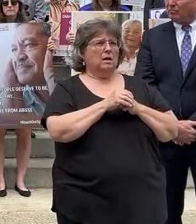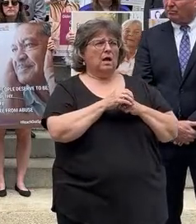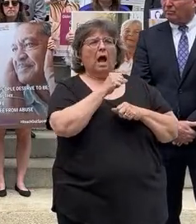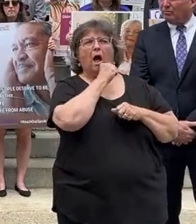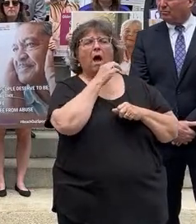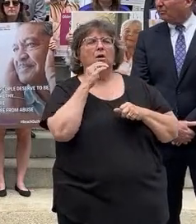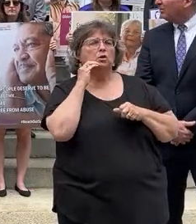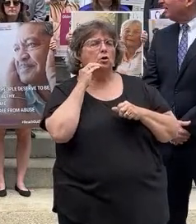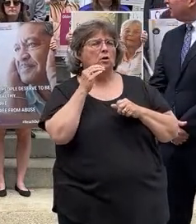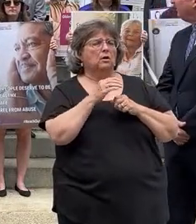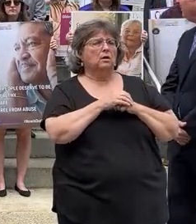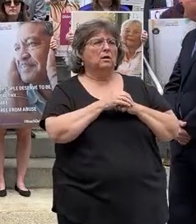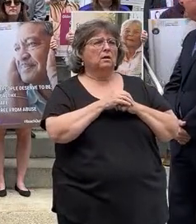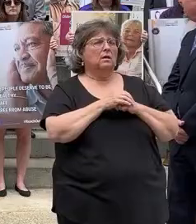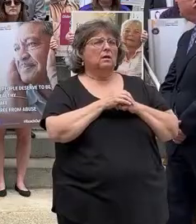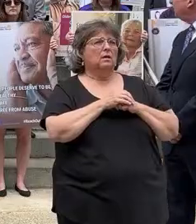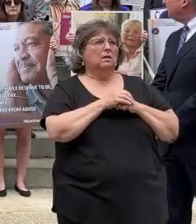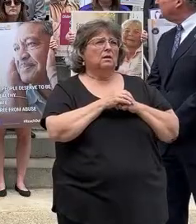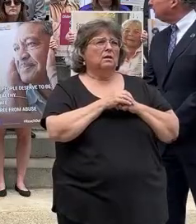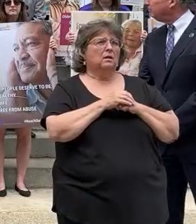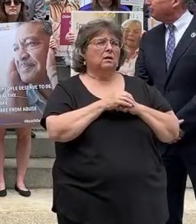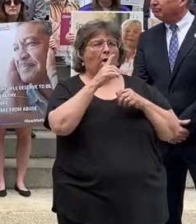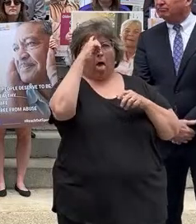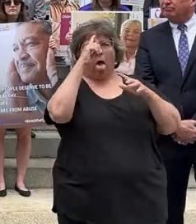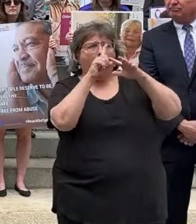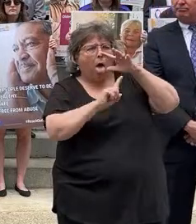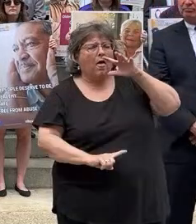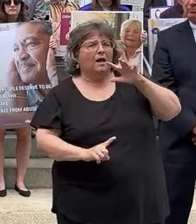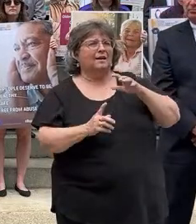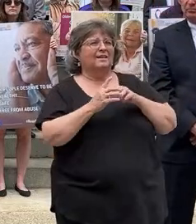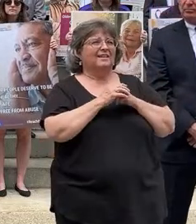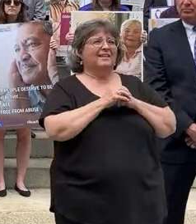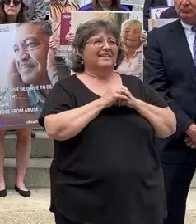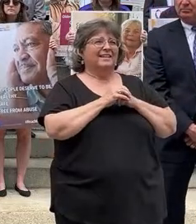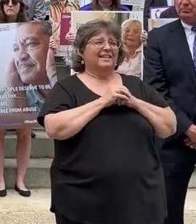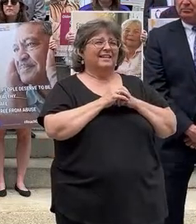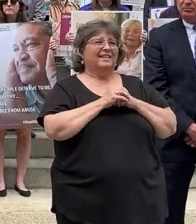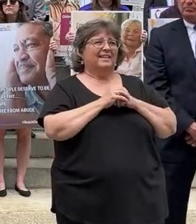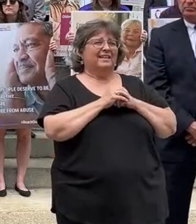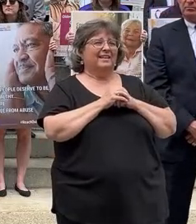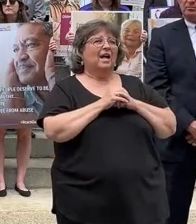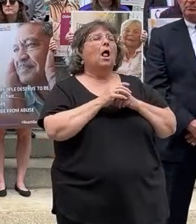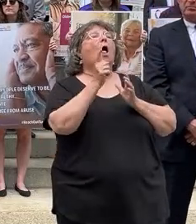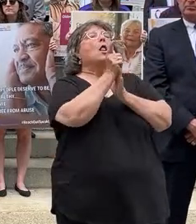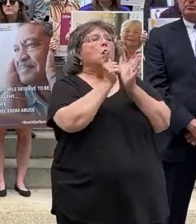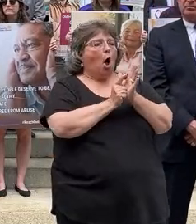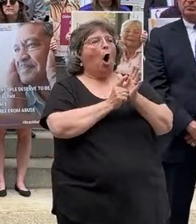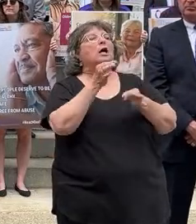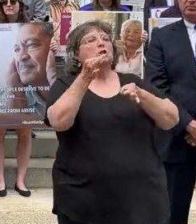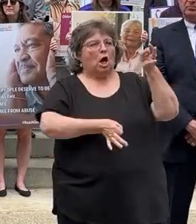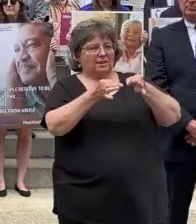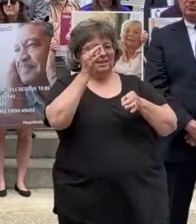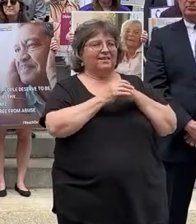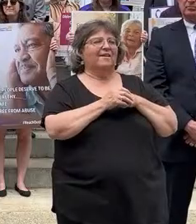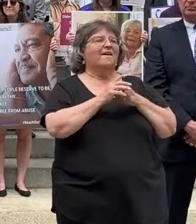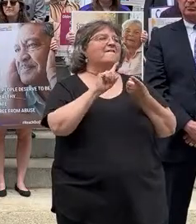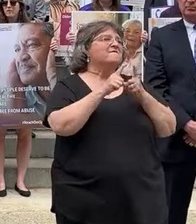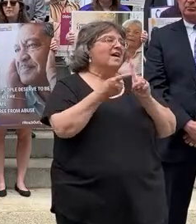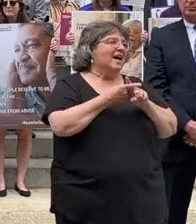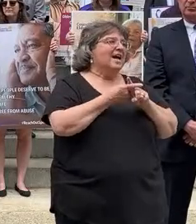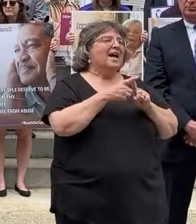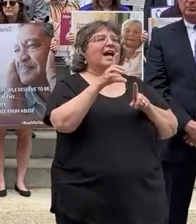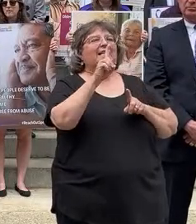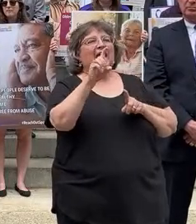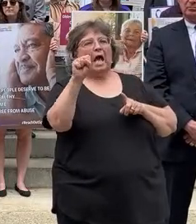Elder, I lost my train of thought there. Law and Justice, yes. Our friends from the Department of